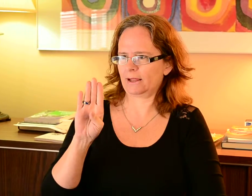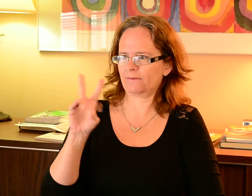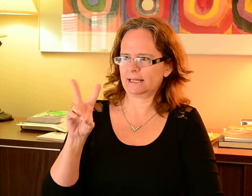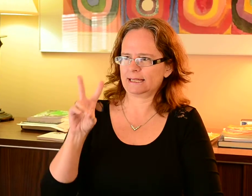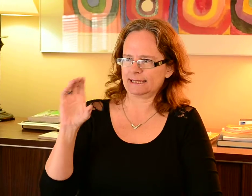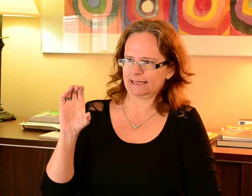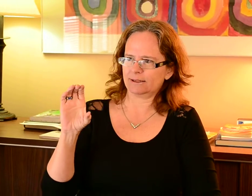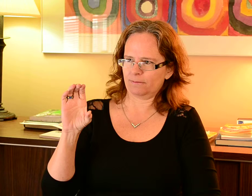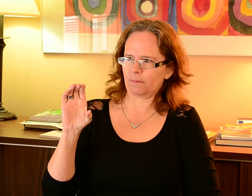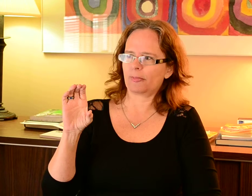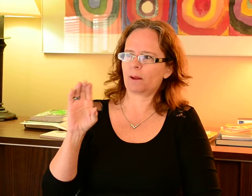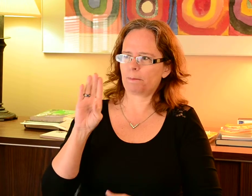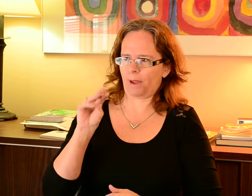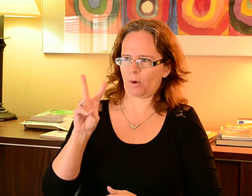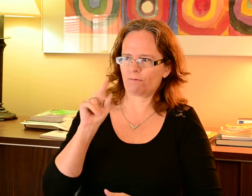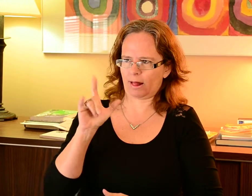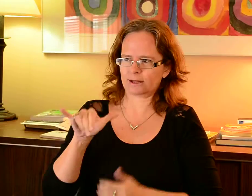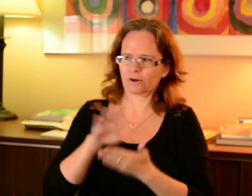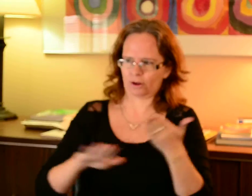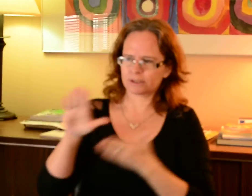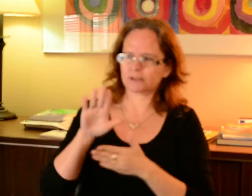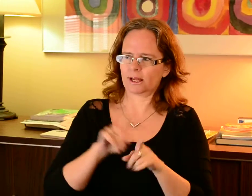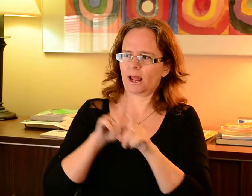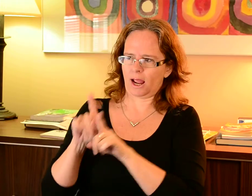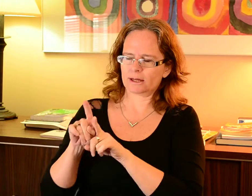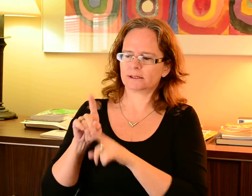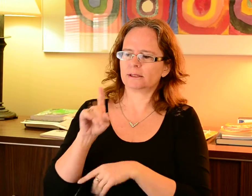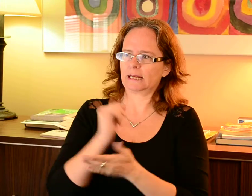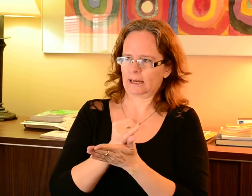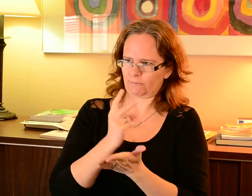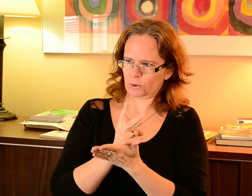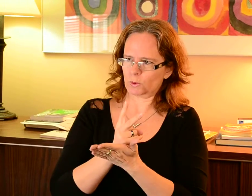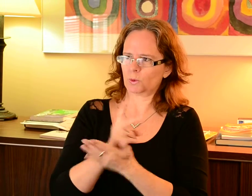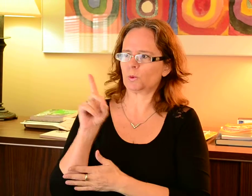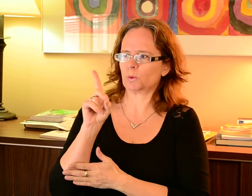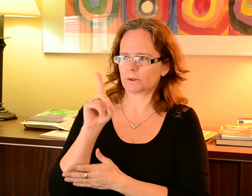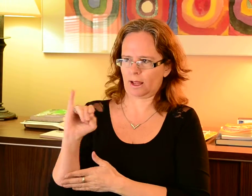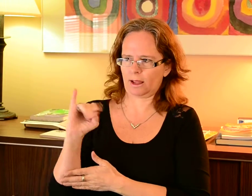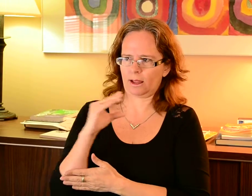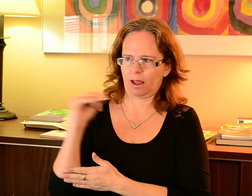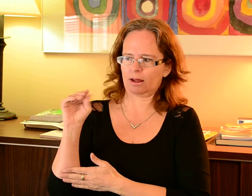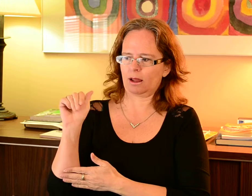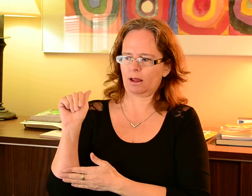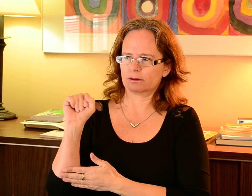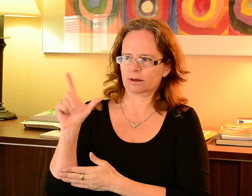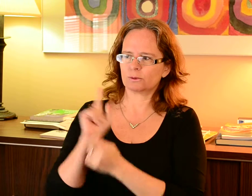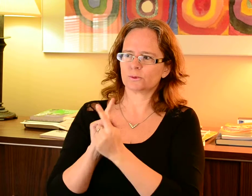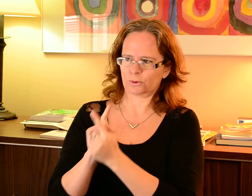I work at Bow Valley College, BVC, Bow Valley College. I work as an intervener and a DI and